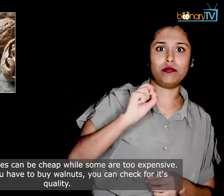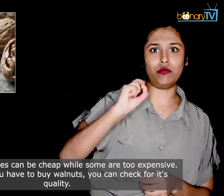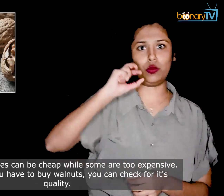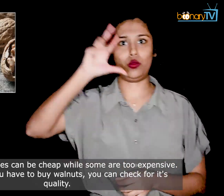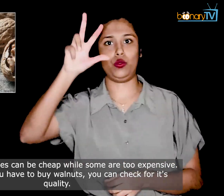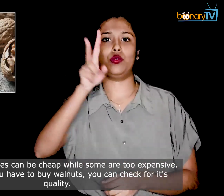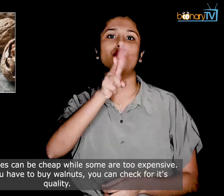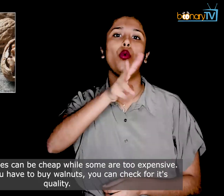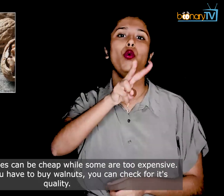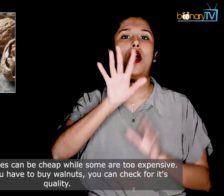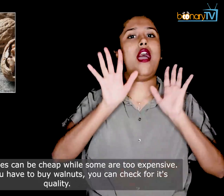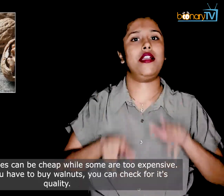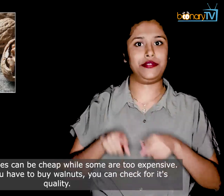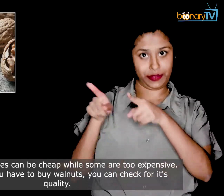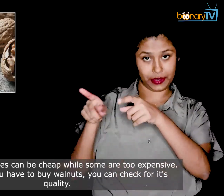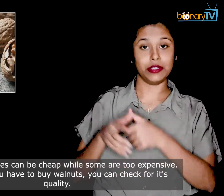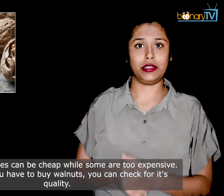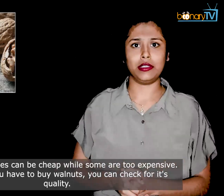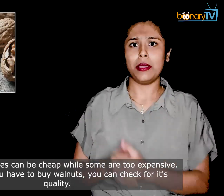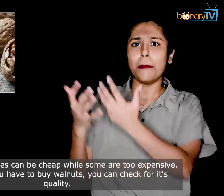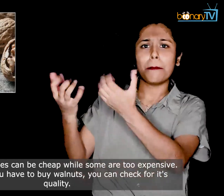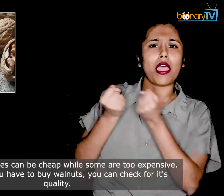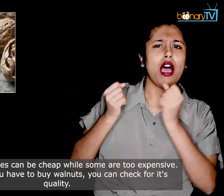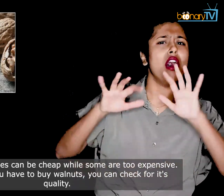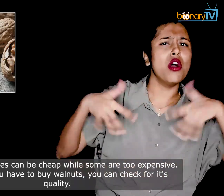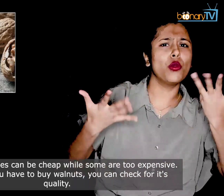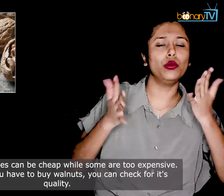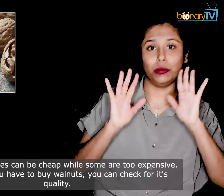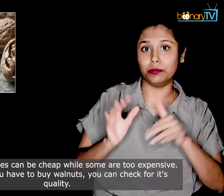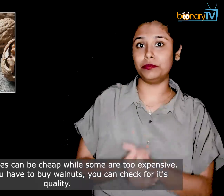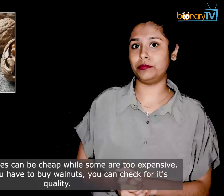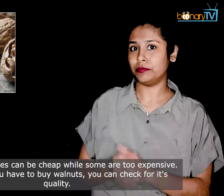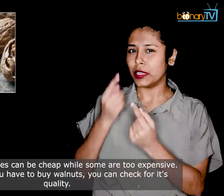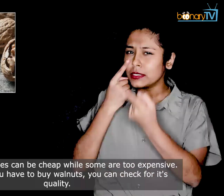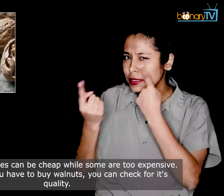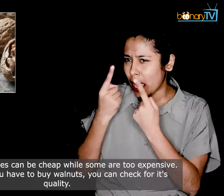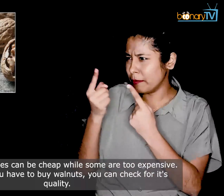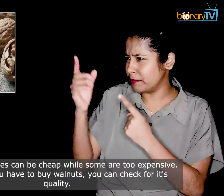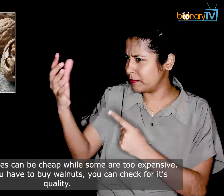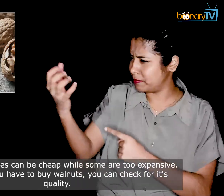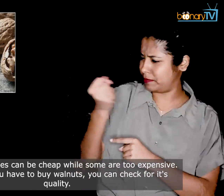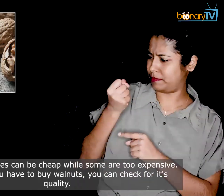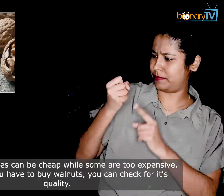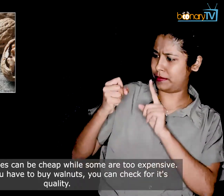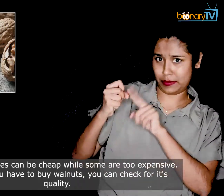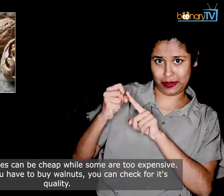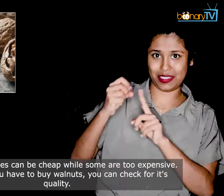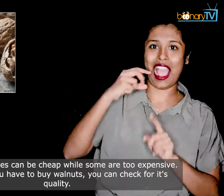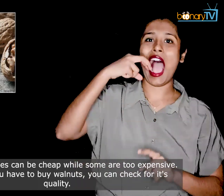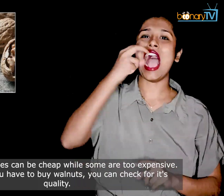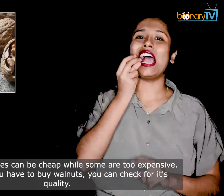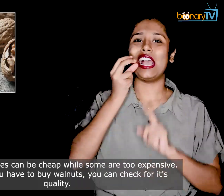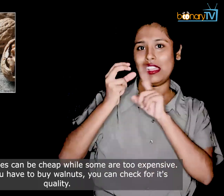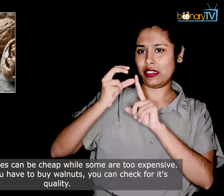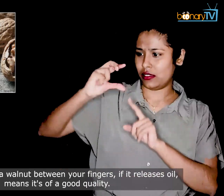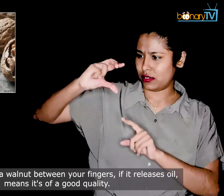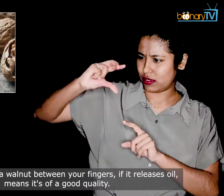are too expensive even when you have to buy walnuts you can check for its quality when you